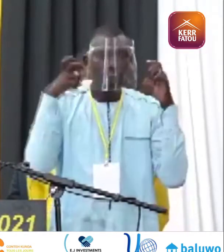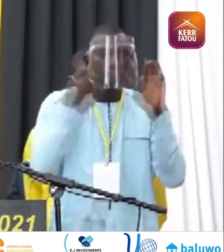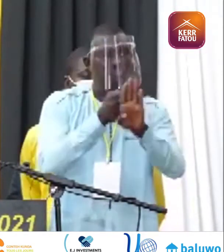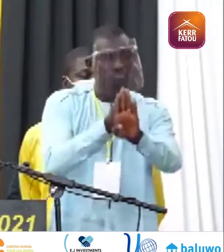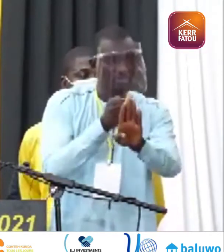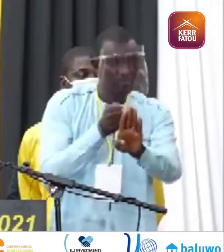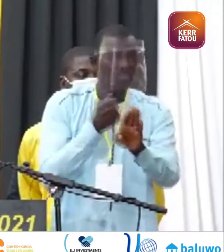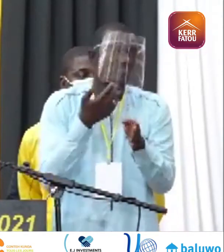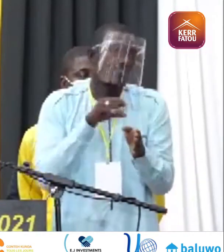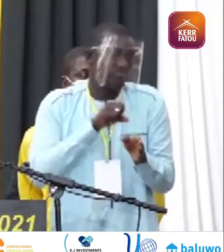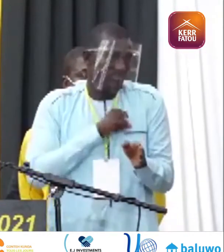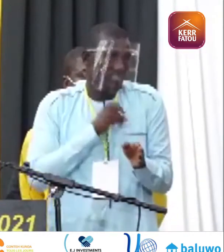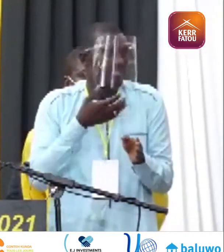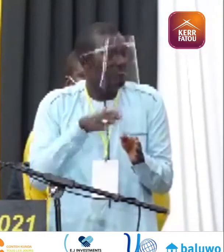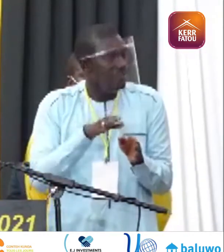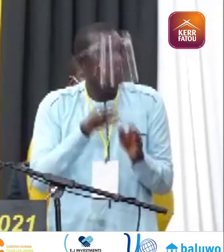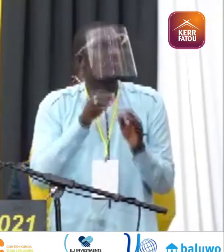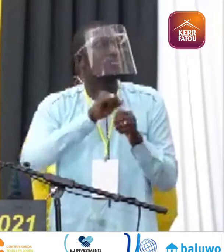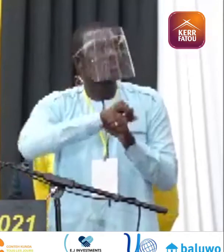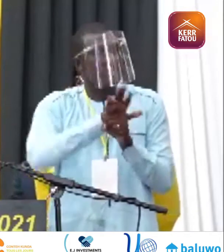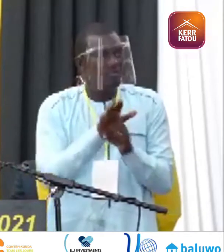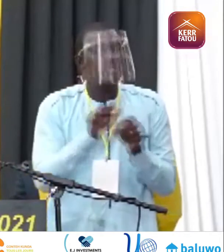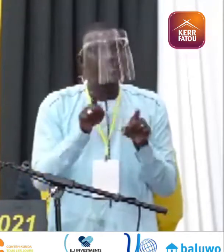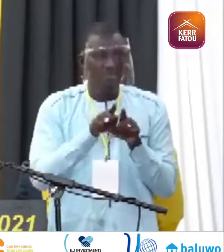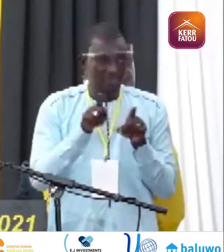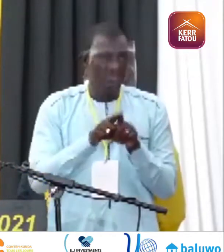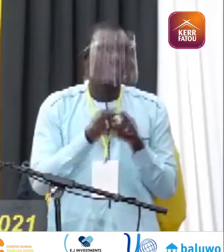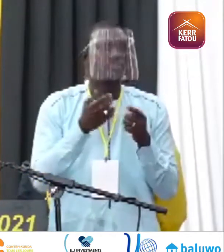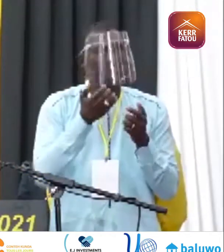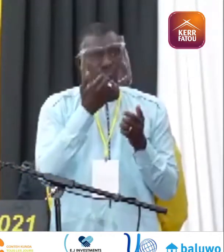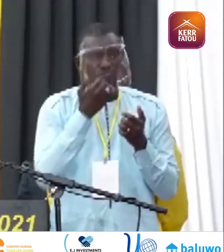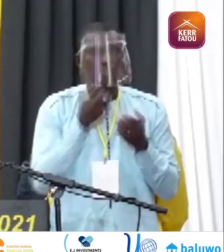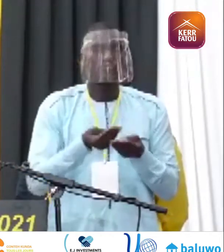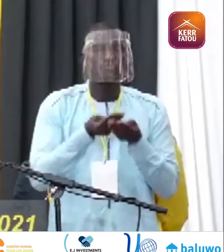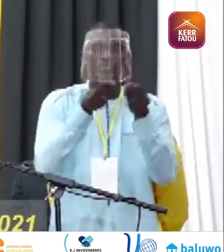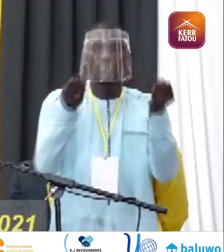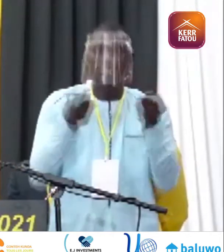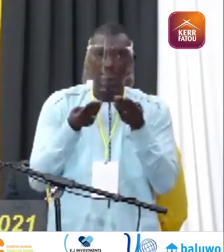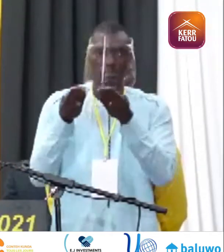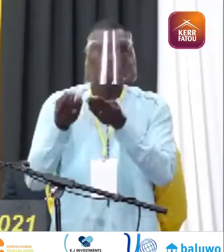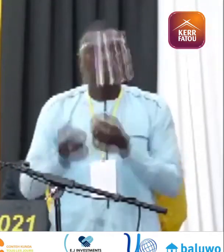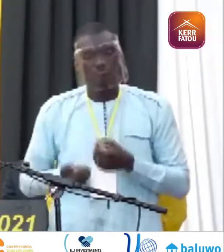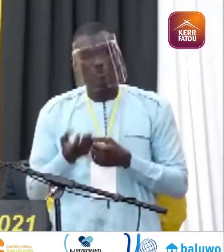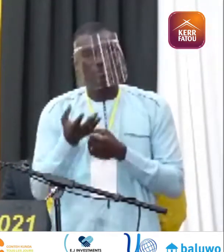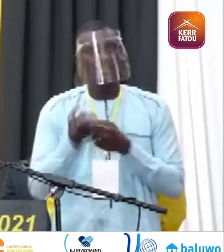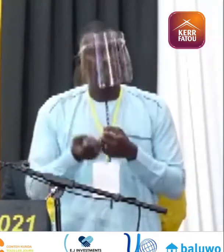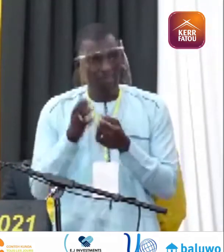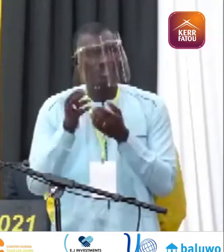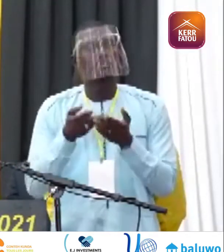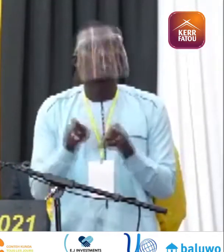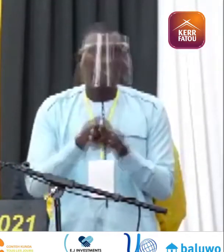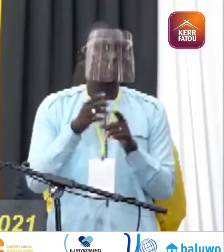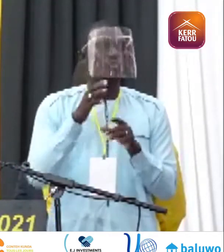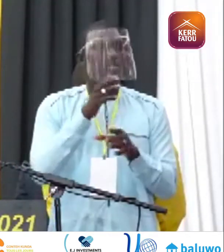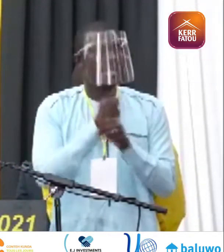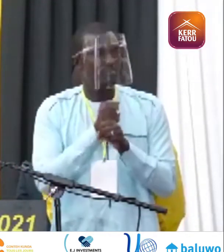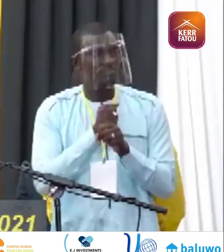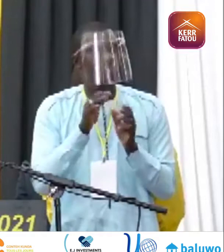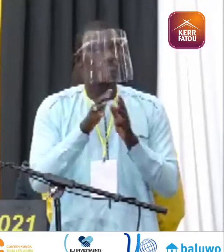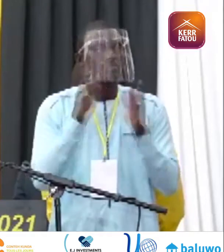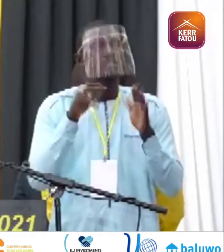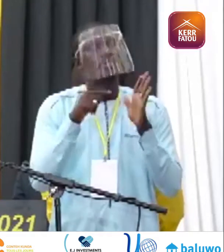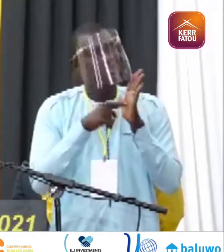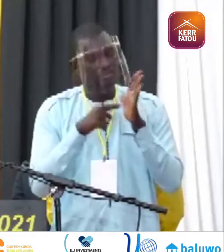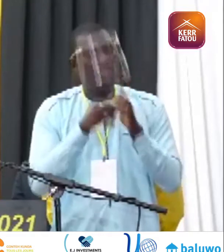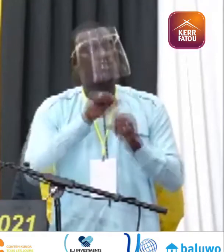As the overall food supply chain in the country, especially the penniless ones, was chipping in exponentially at the peak